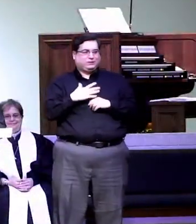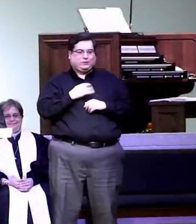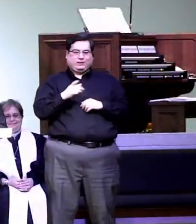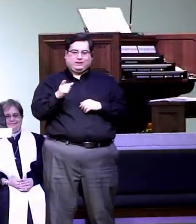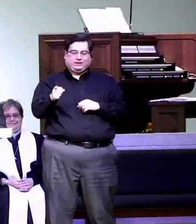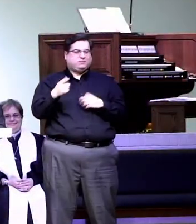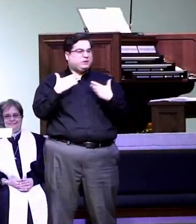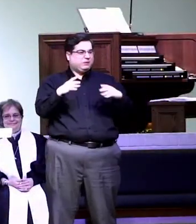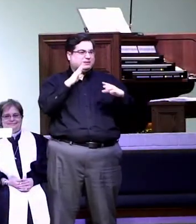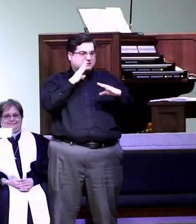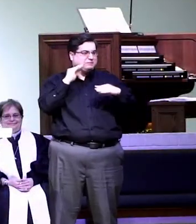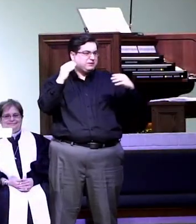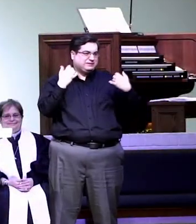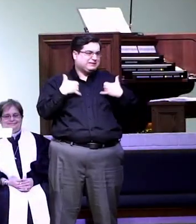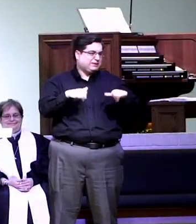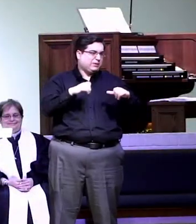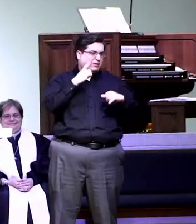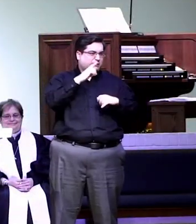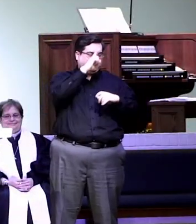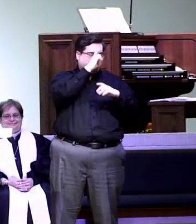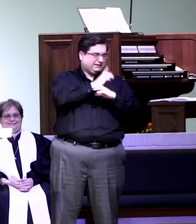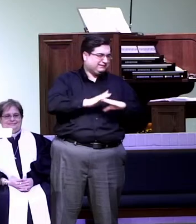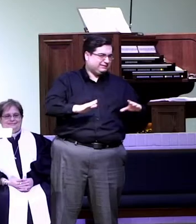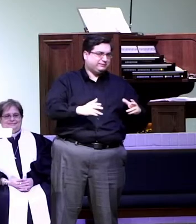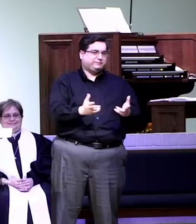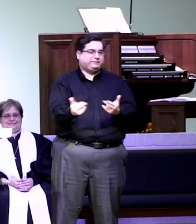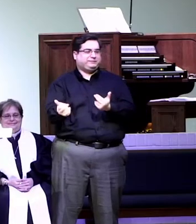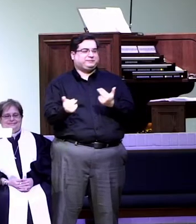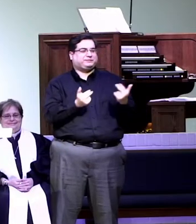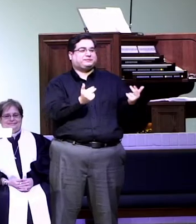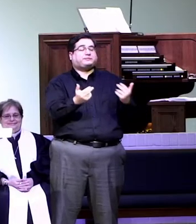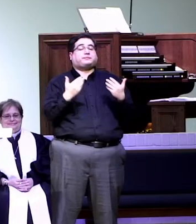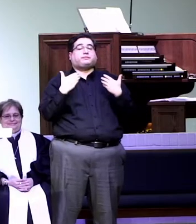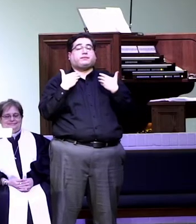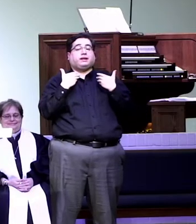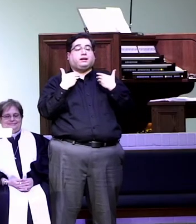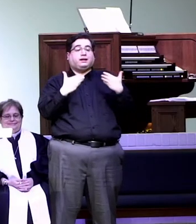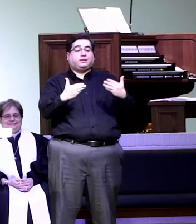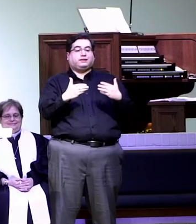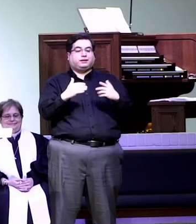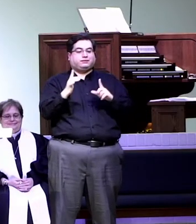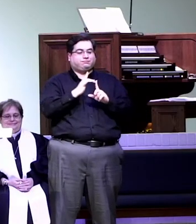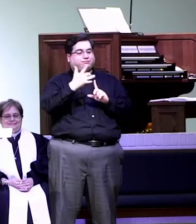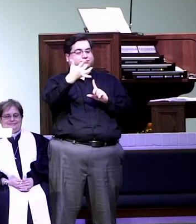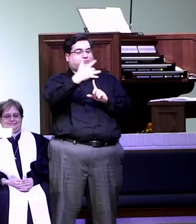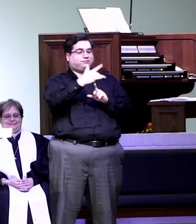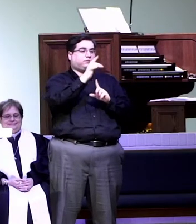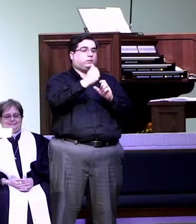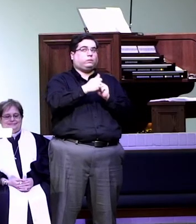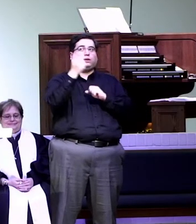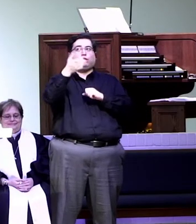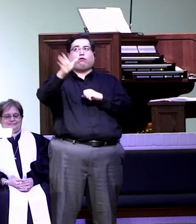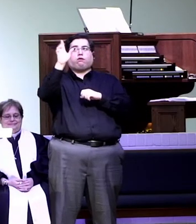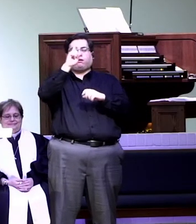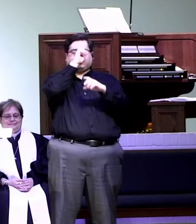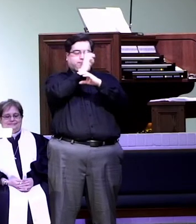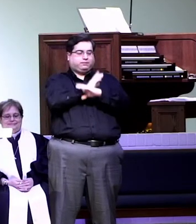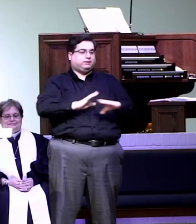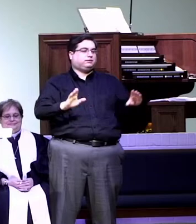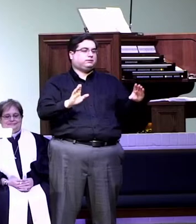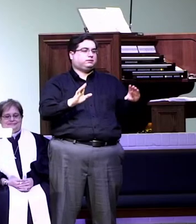Do it for peace. Let us radiate the peace of God and so light his